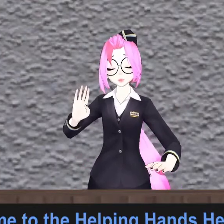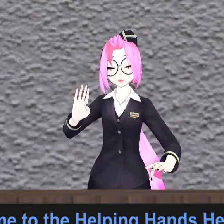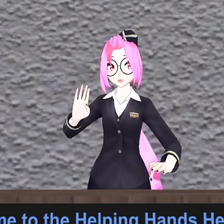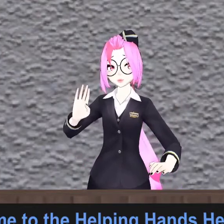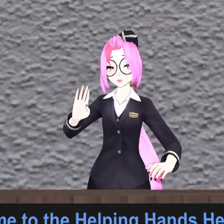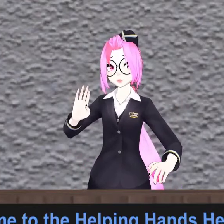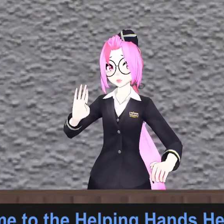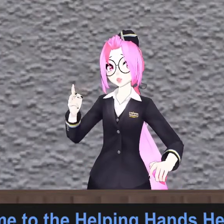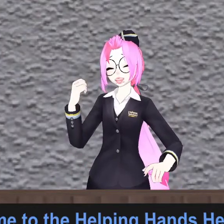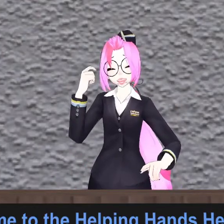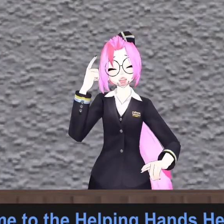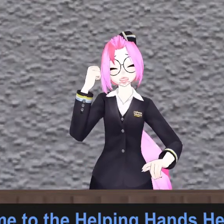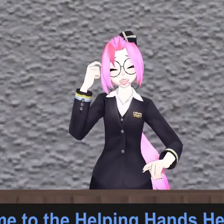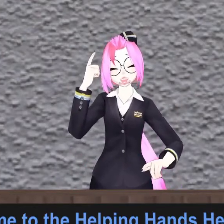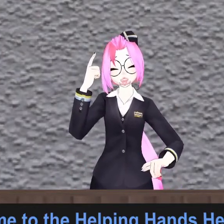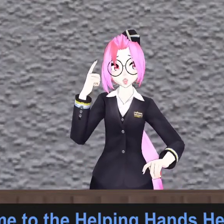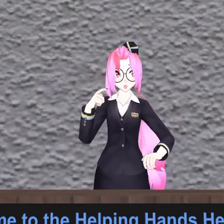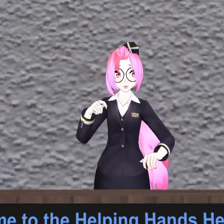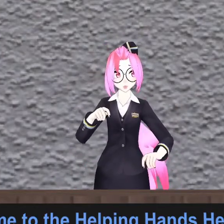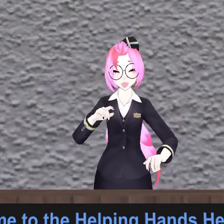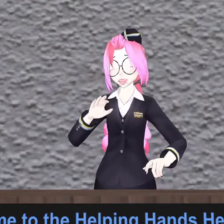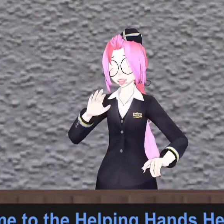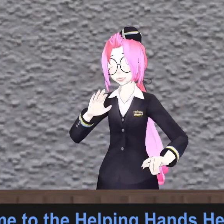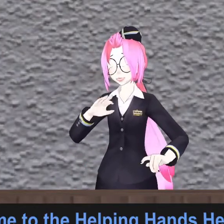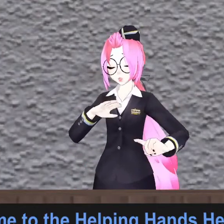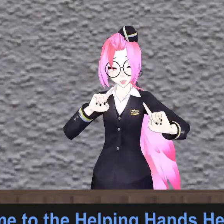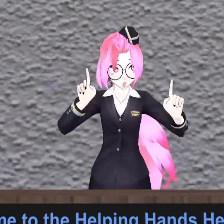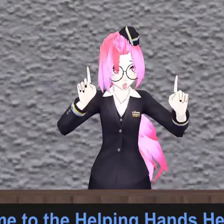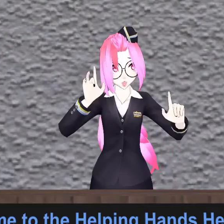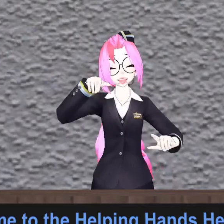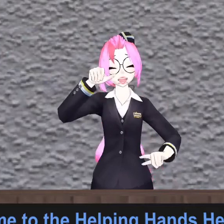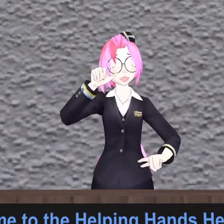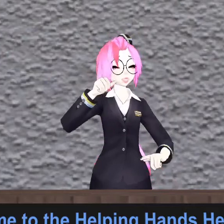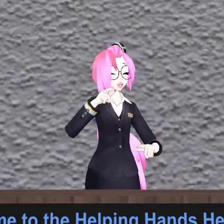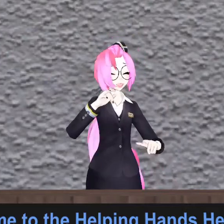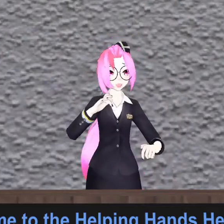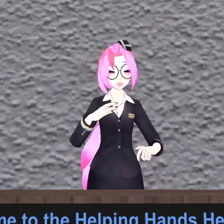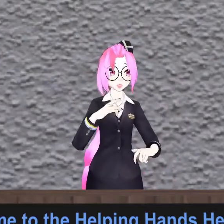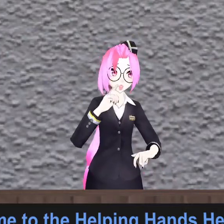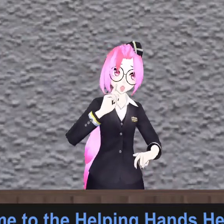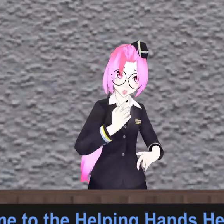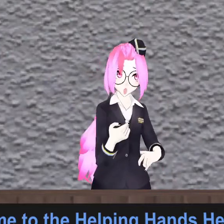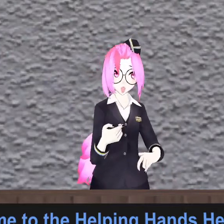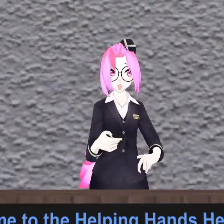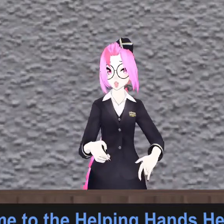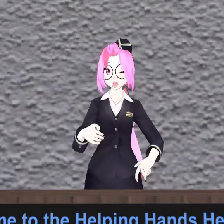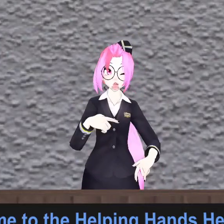back. Oh, okay, I understand. But yeah, so instead of showing this boring story of like,